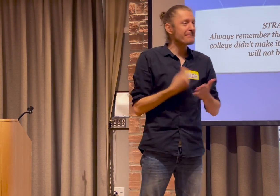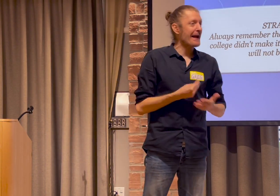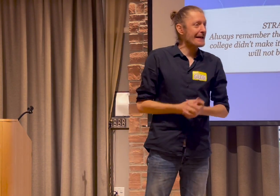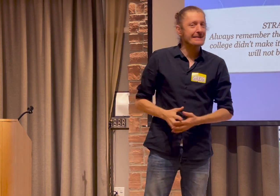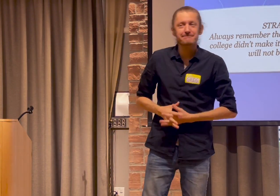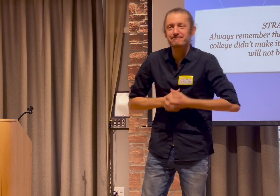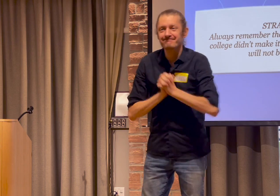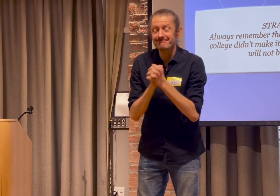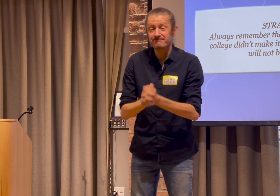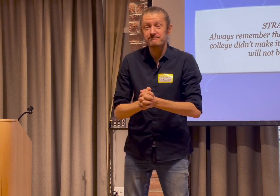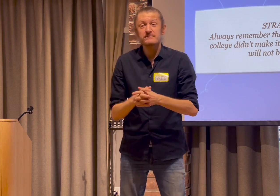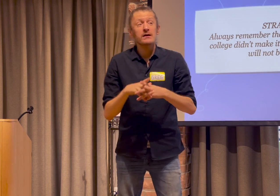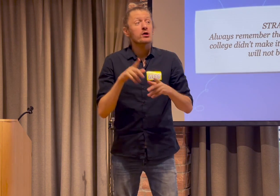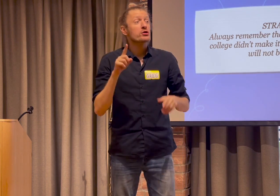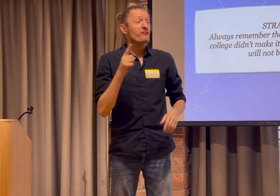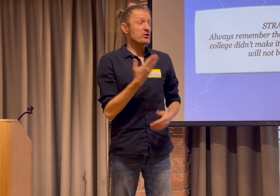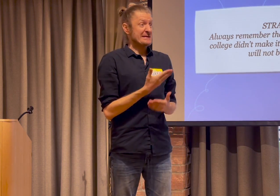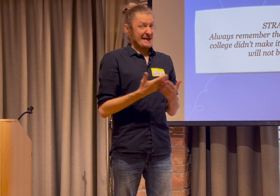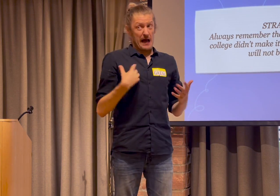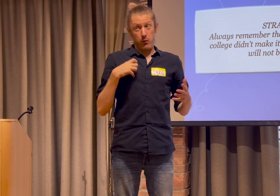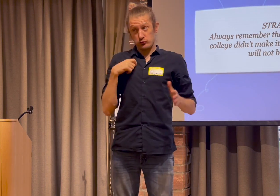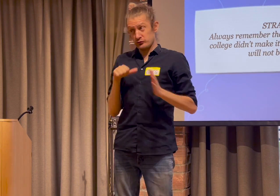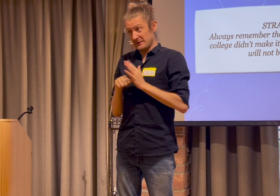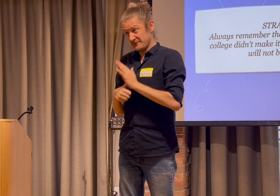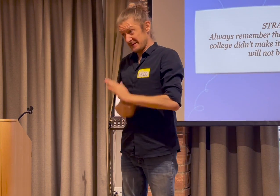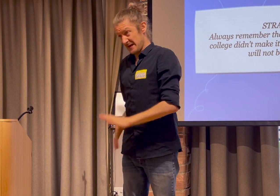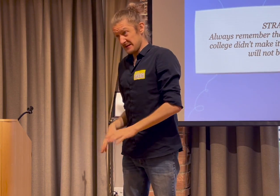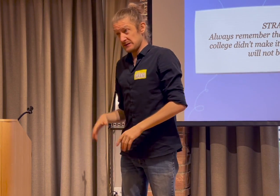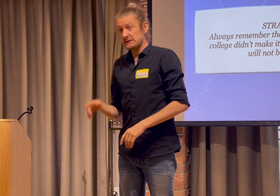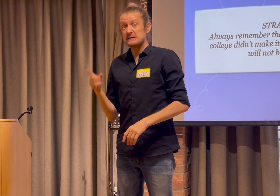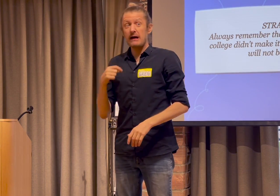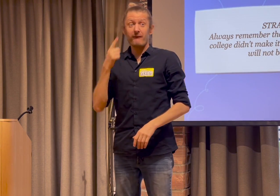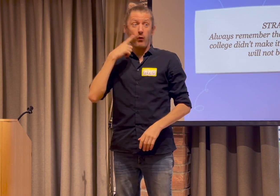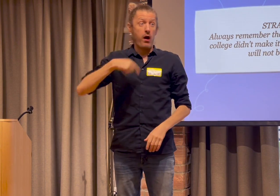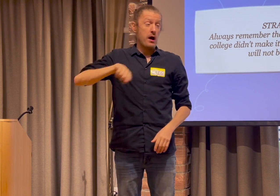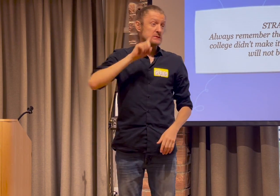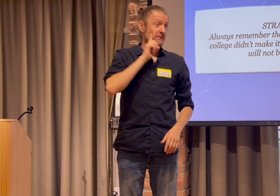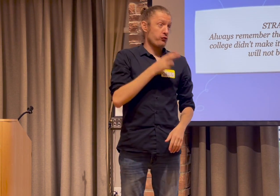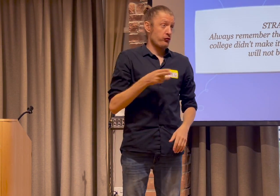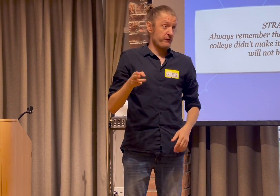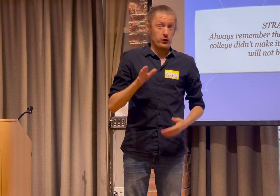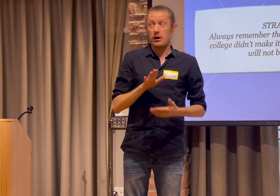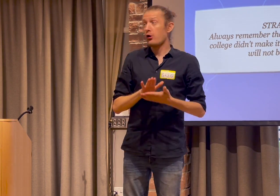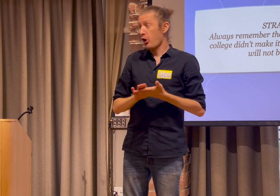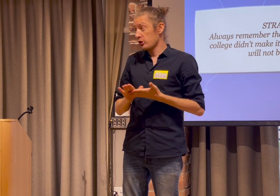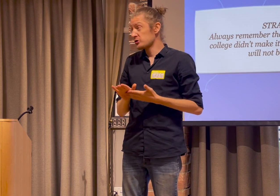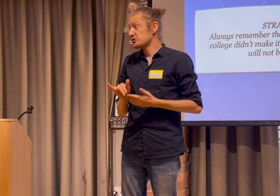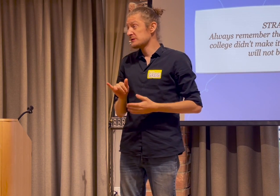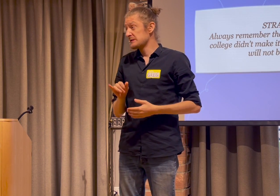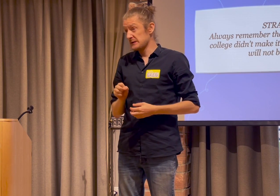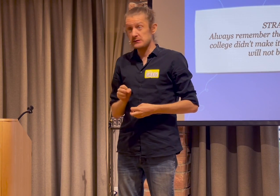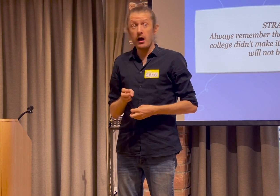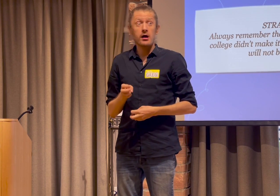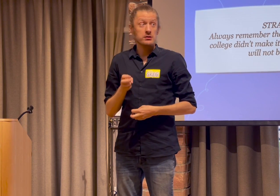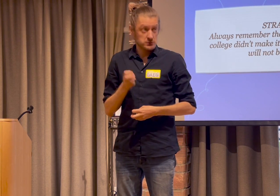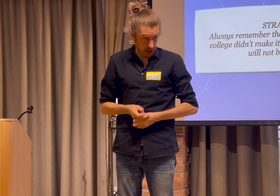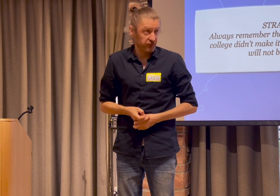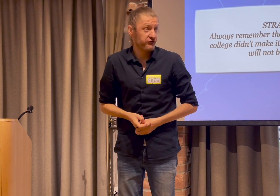not super expensive, you're ready, give me your money. And the first thing I want to reemphasize is that for us deaf and hard of hearing